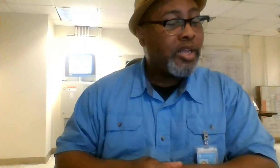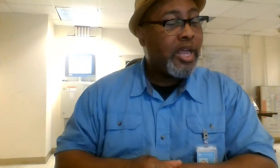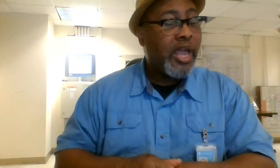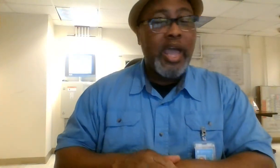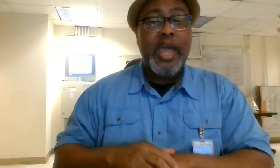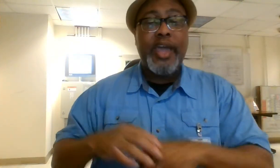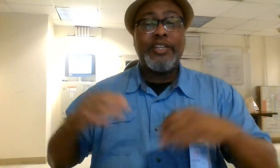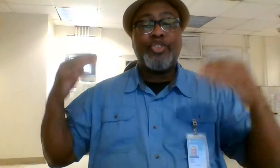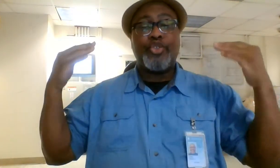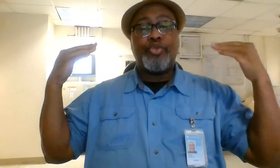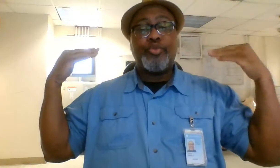Angel.